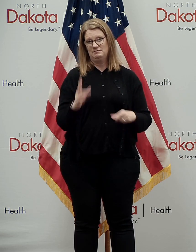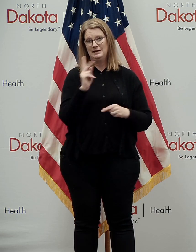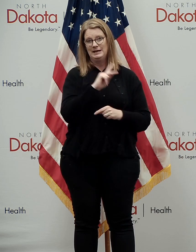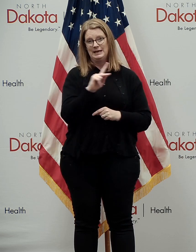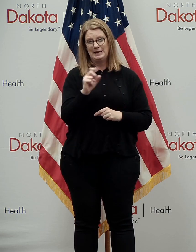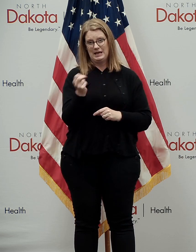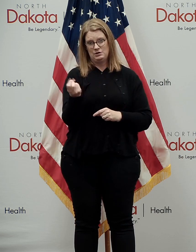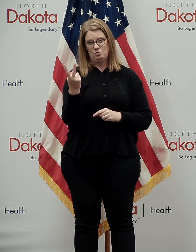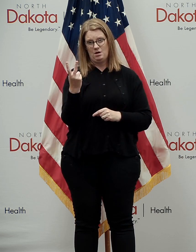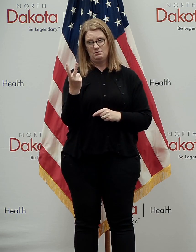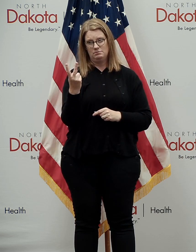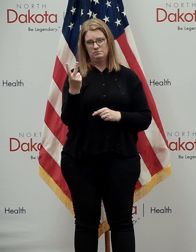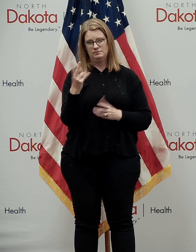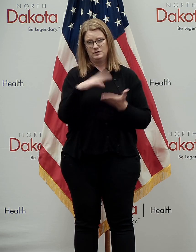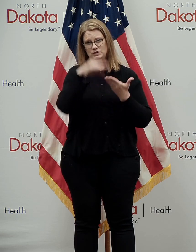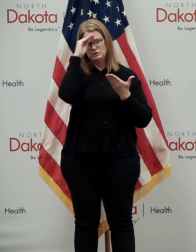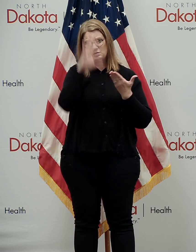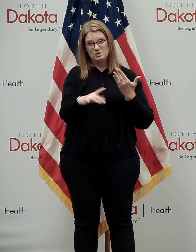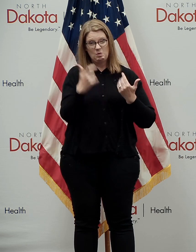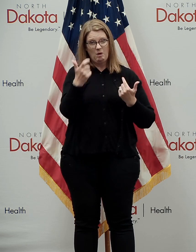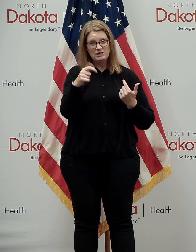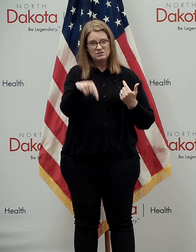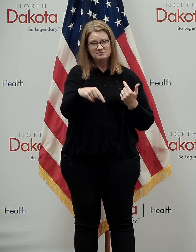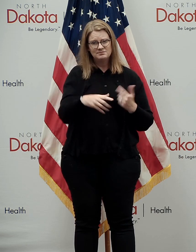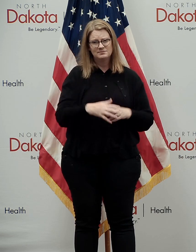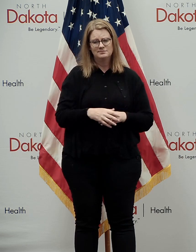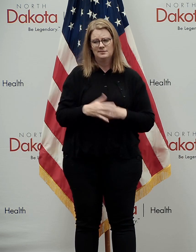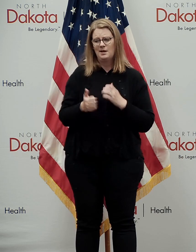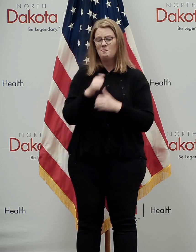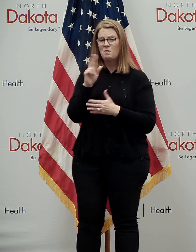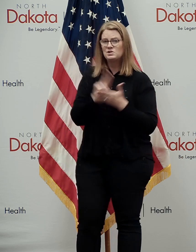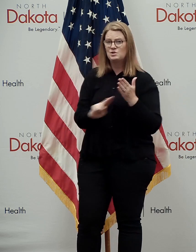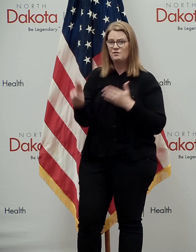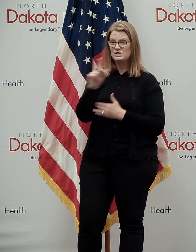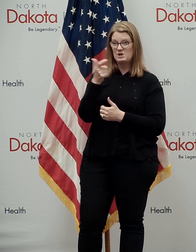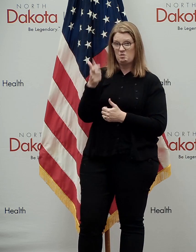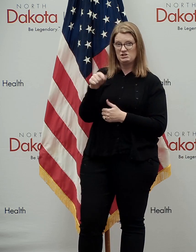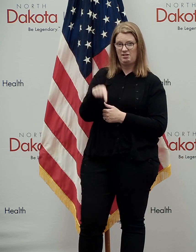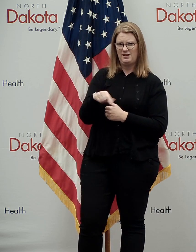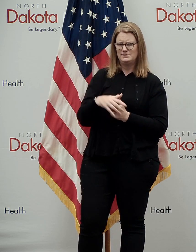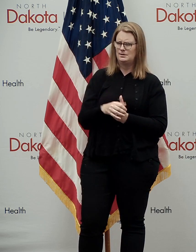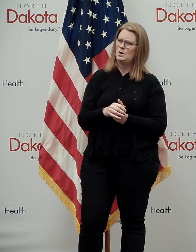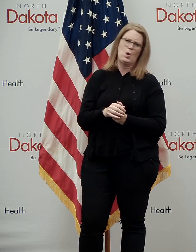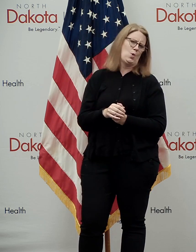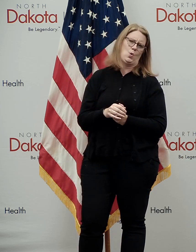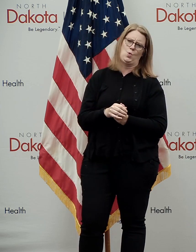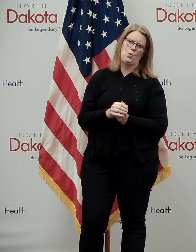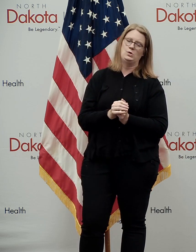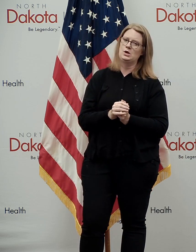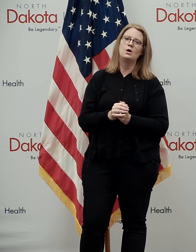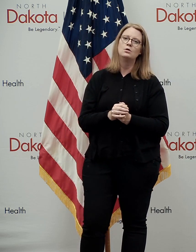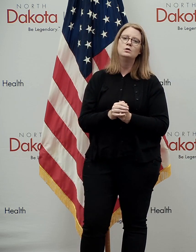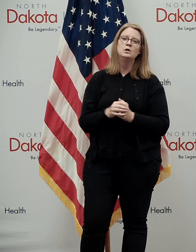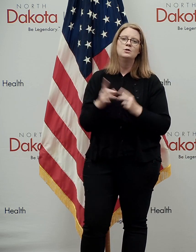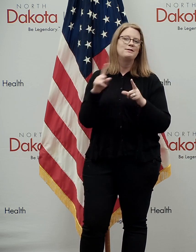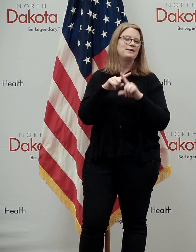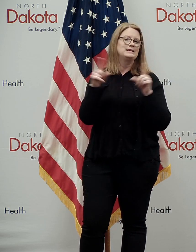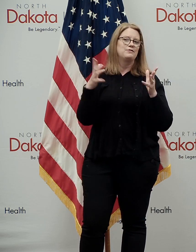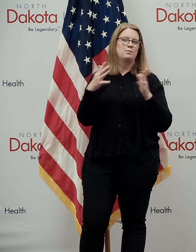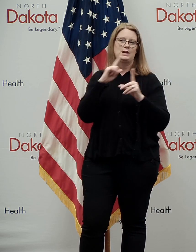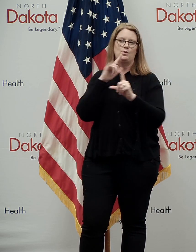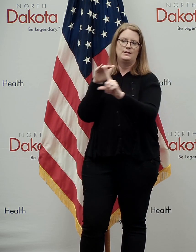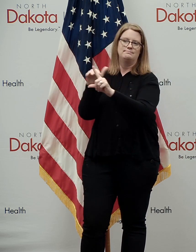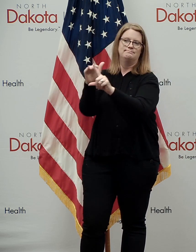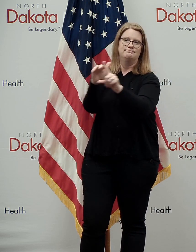not watching this broadcast. Most university students are not watching this broadcast. So I mean, we got to figure out a different way to reach them. That's just